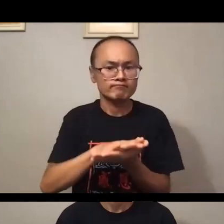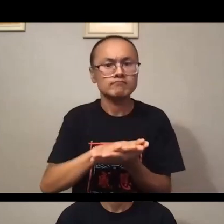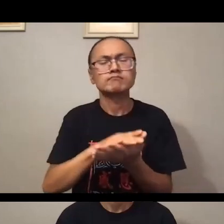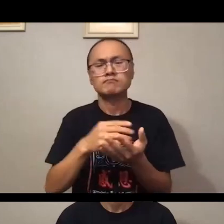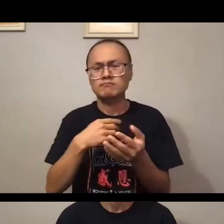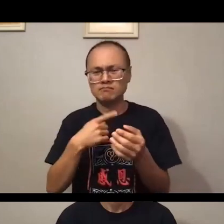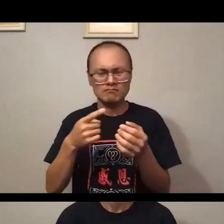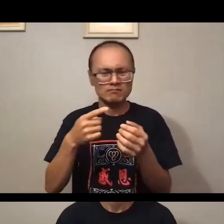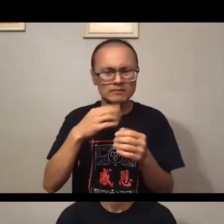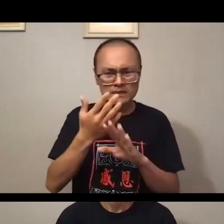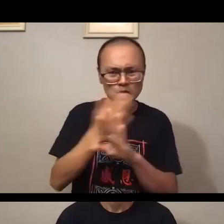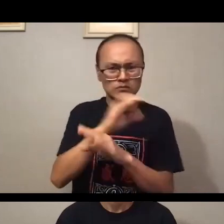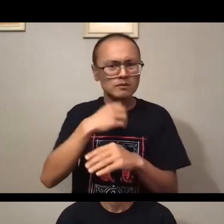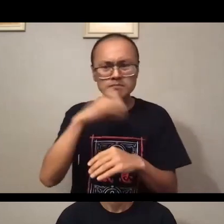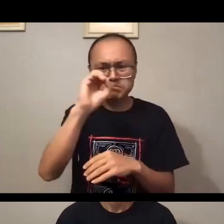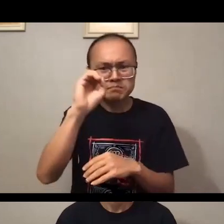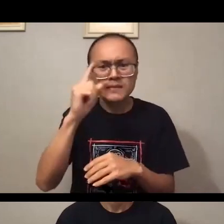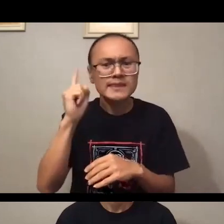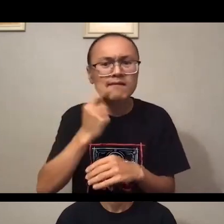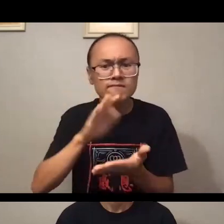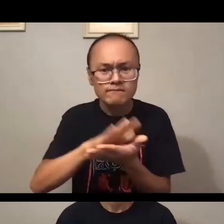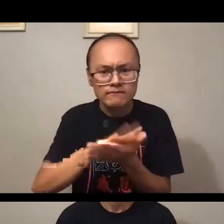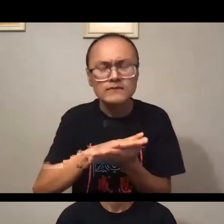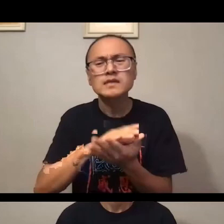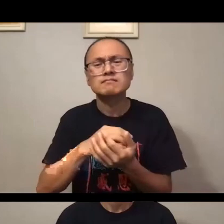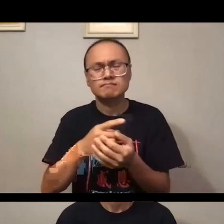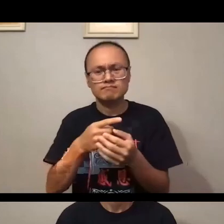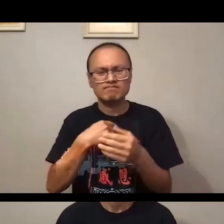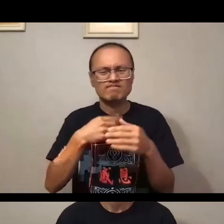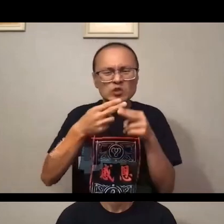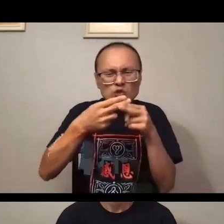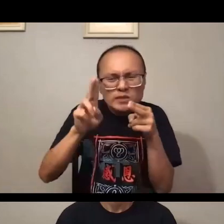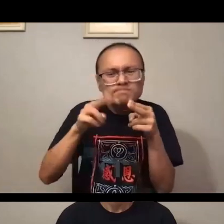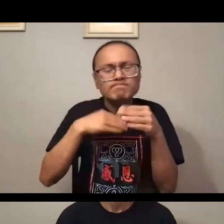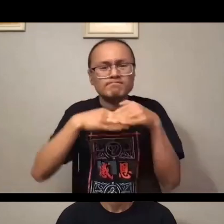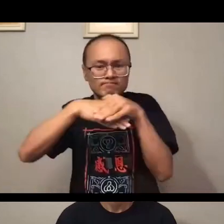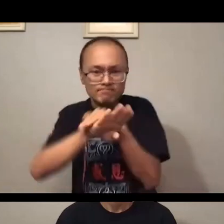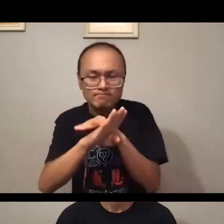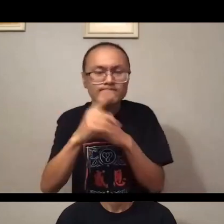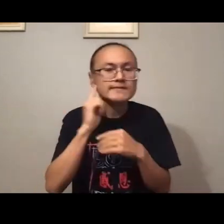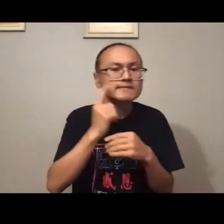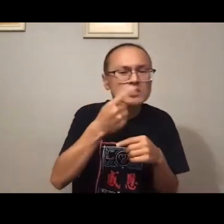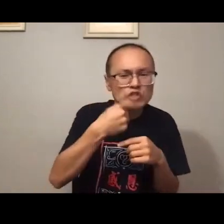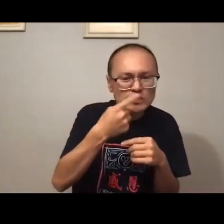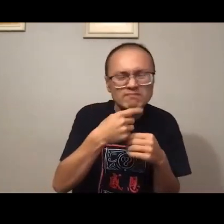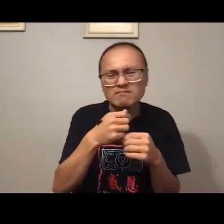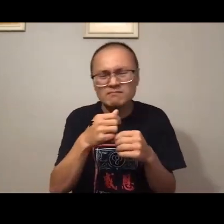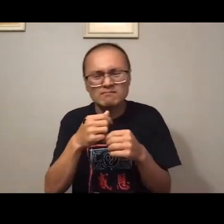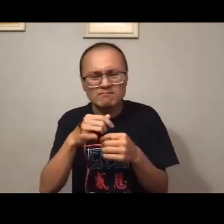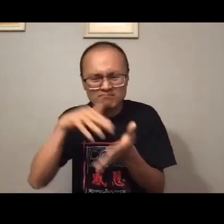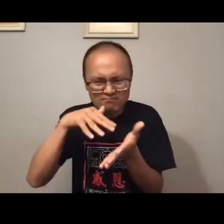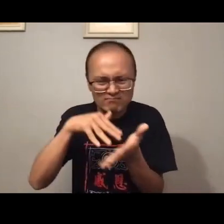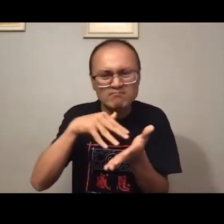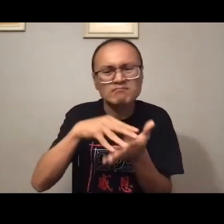I was born hearing and started school at a hearing school. There were no deaf people there. And shortly